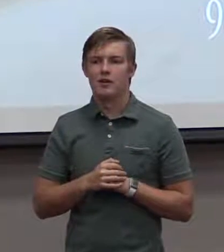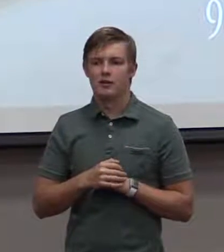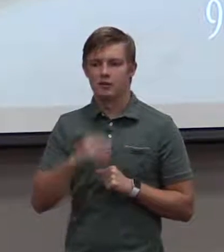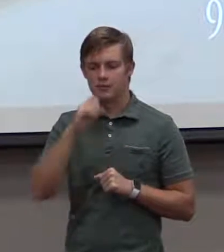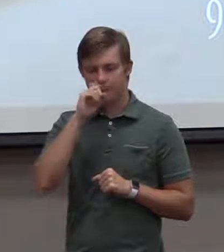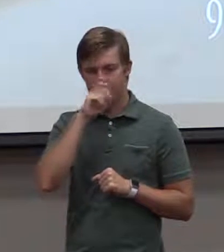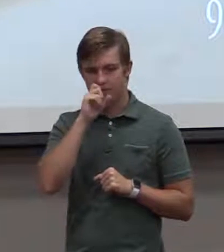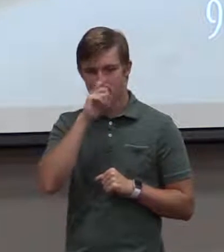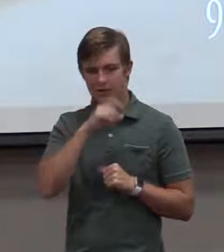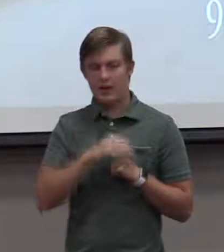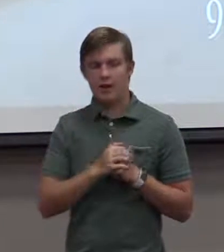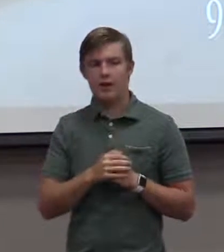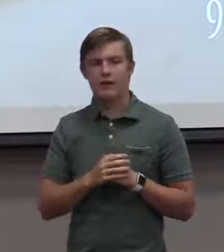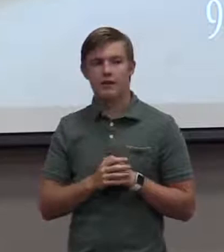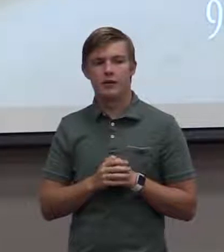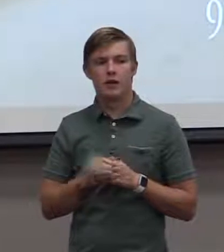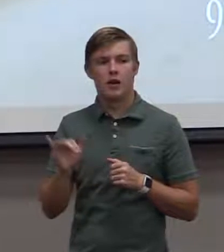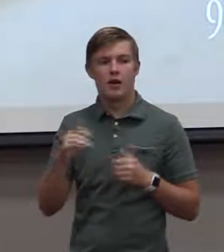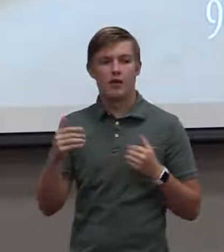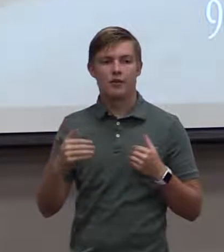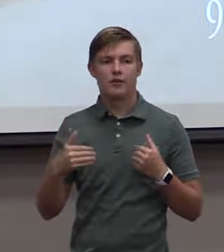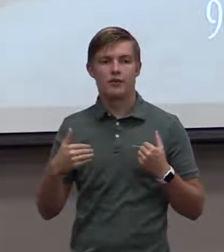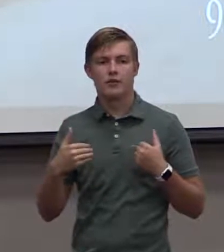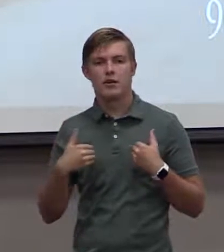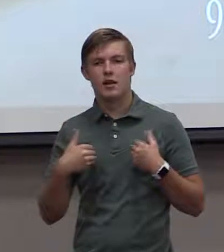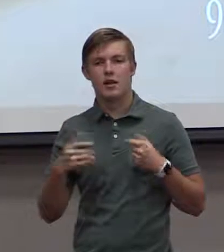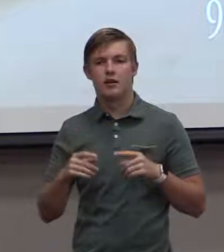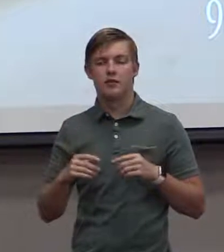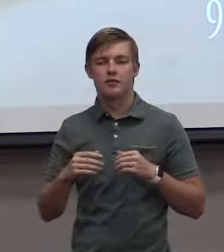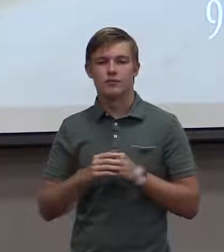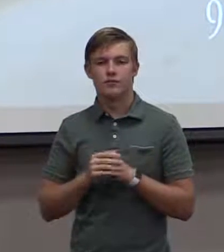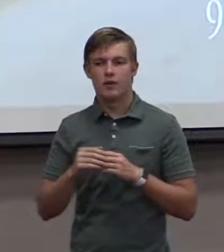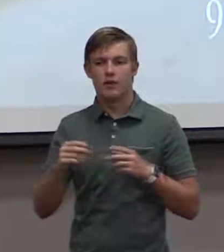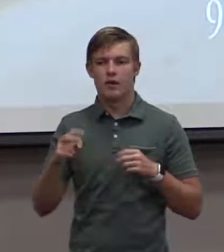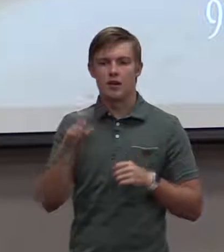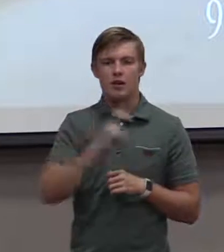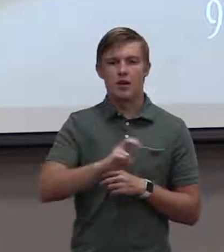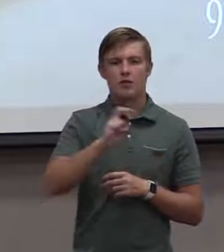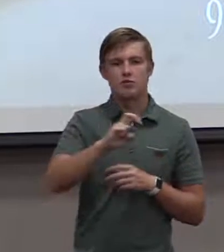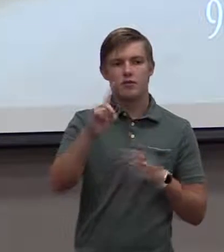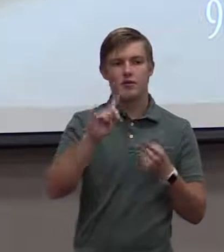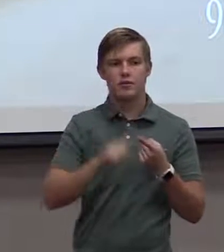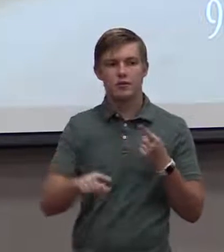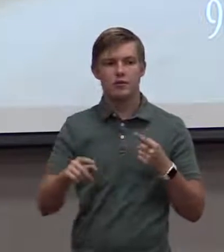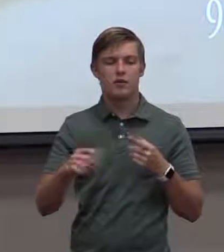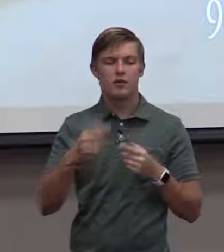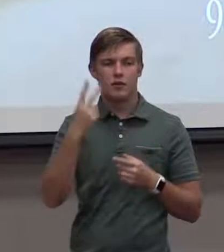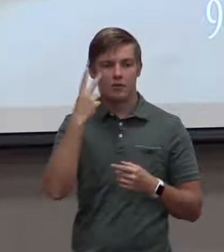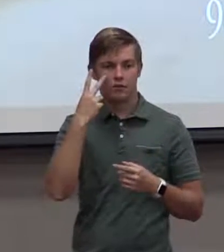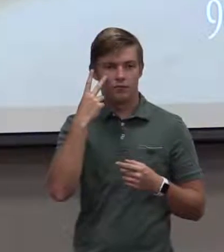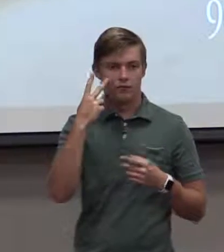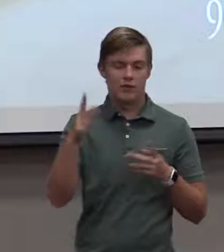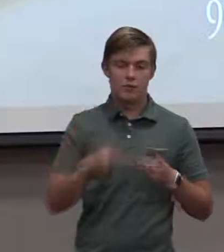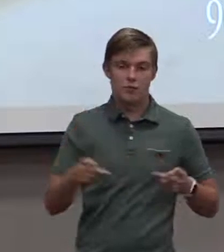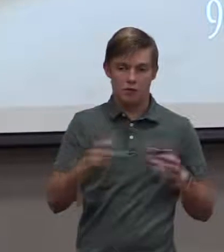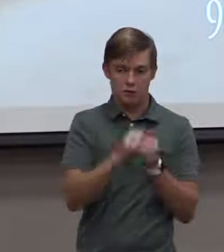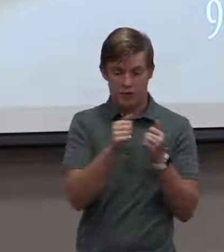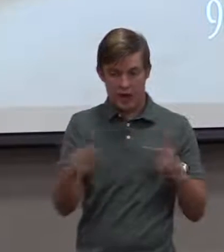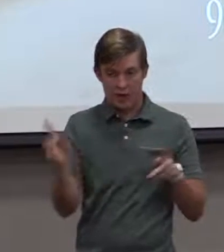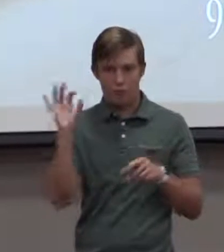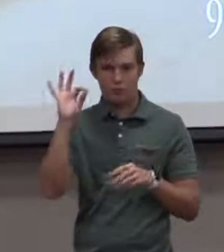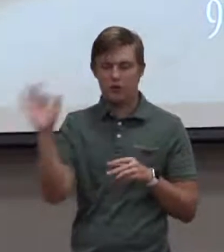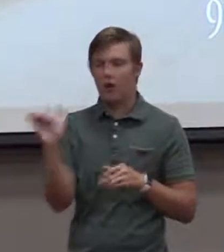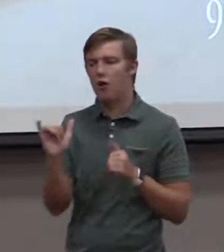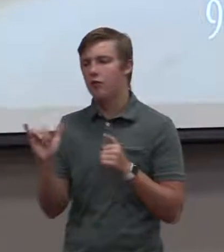that don't have any preachers, also to travel to places where there are preachers, and for you to see if there's some open doors for you to connect there.